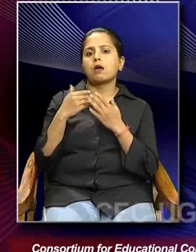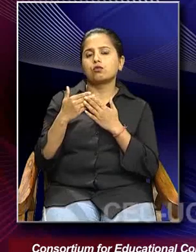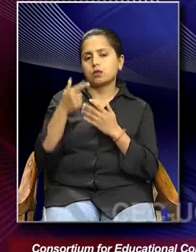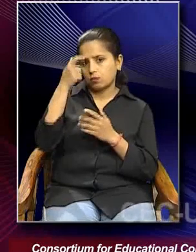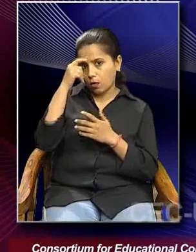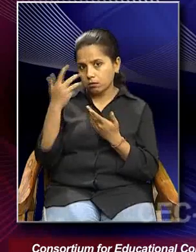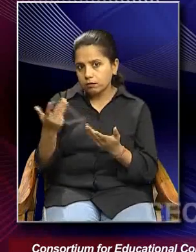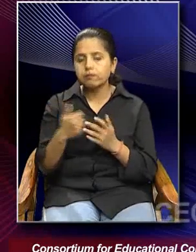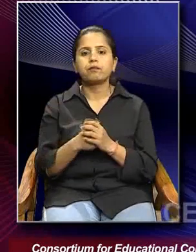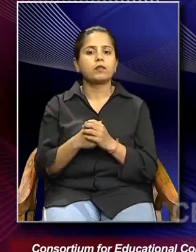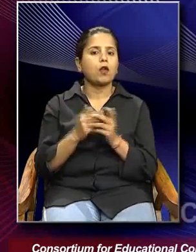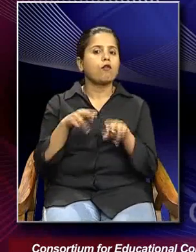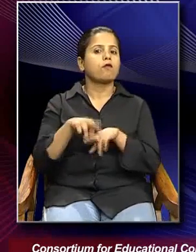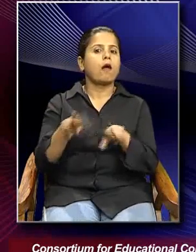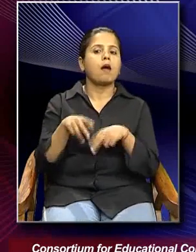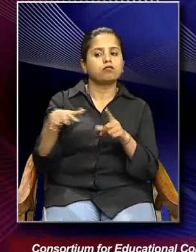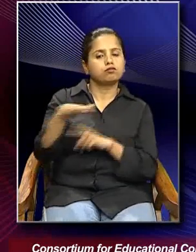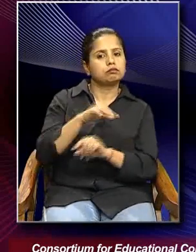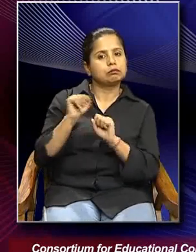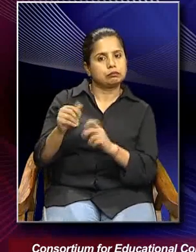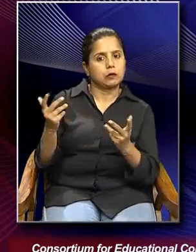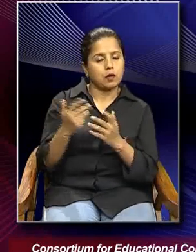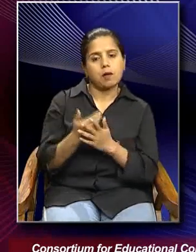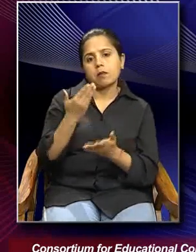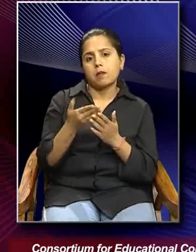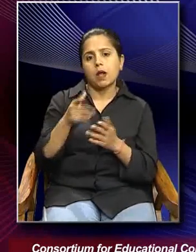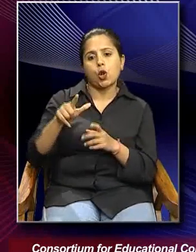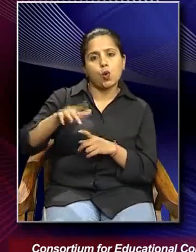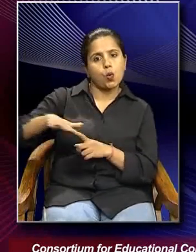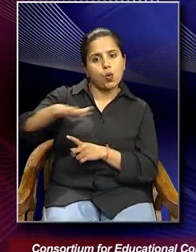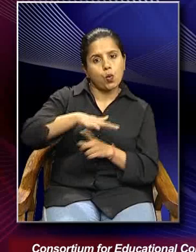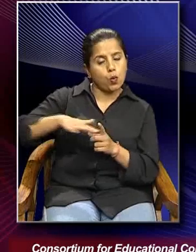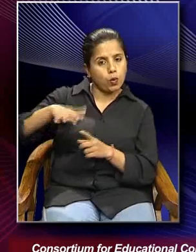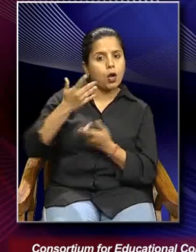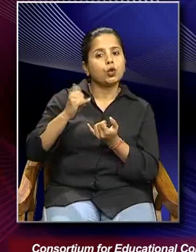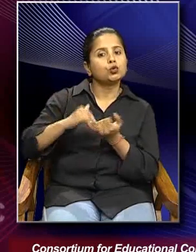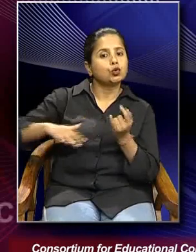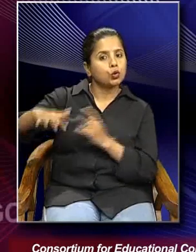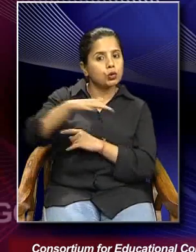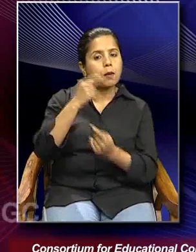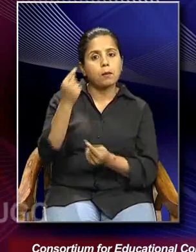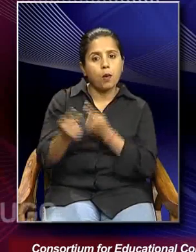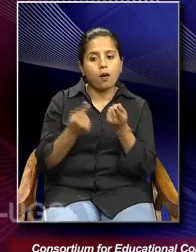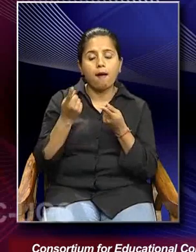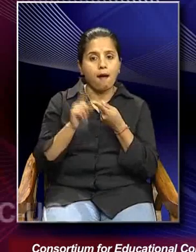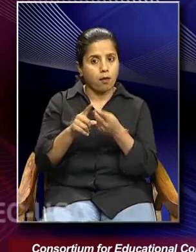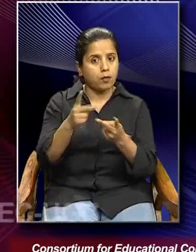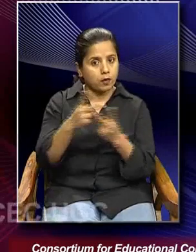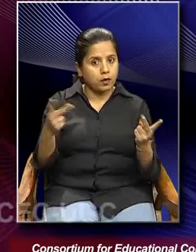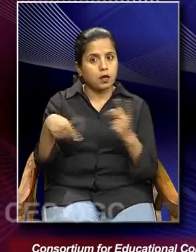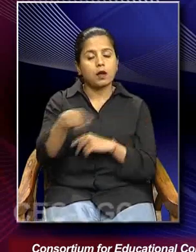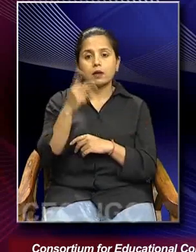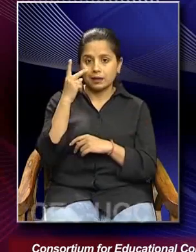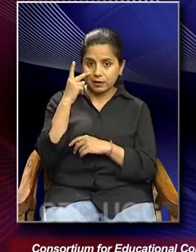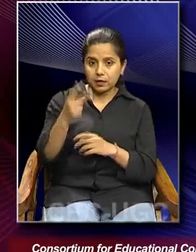one's family conditions, maybe because of the local social or political circumstances, maybe because